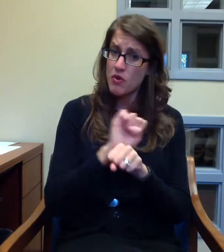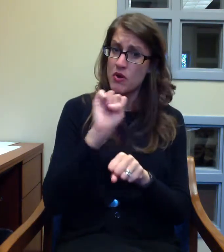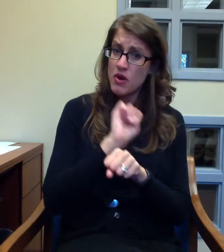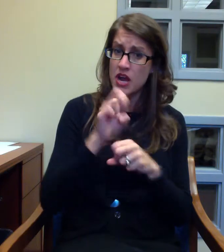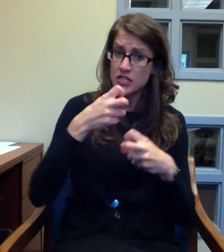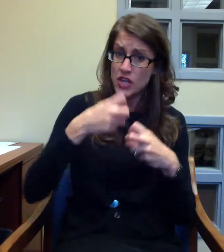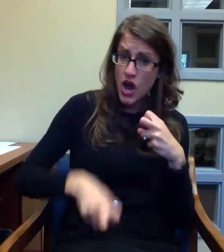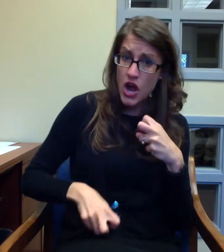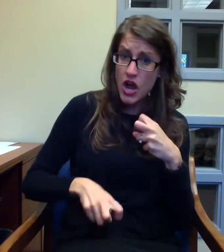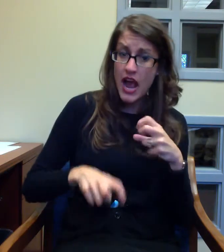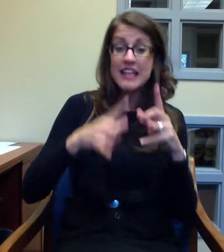suffers.